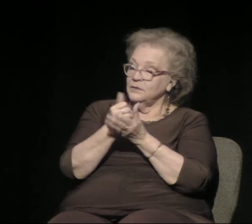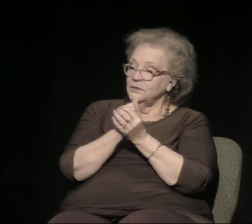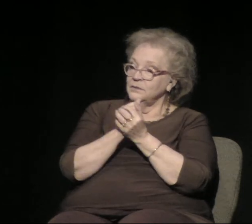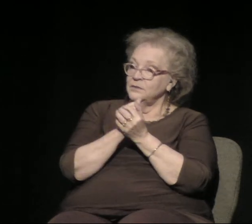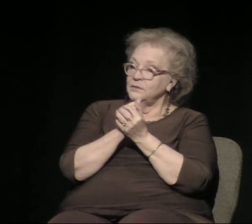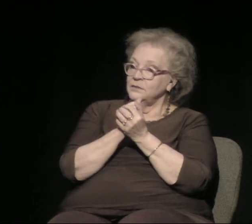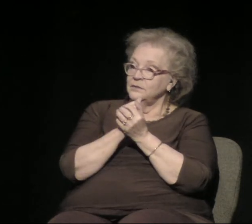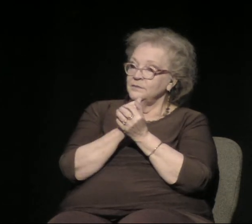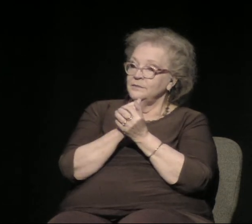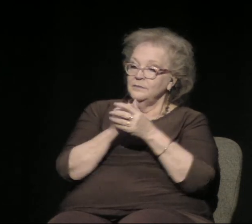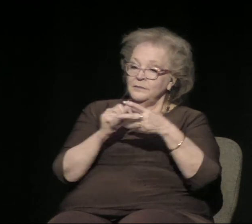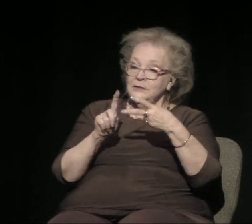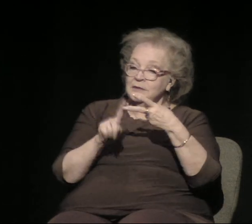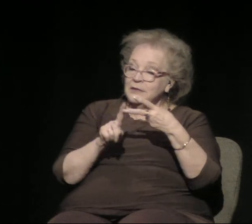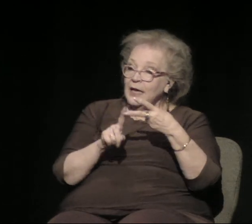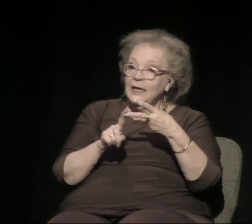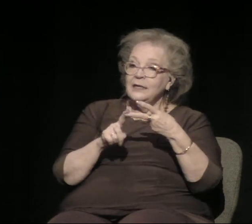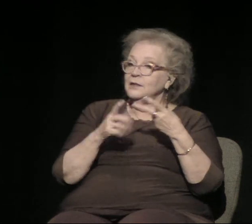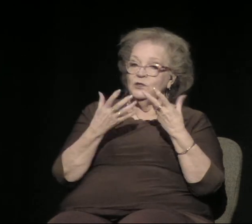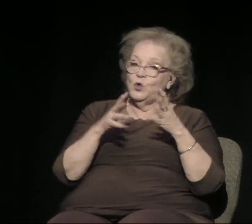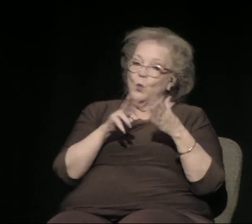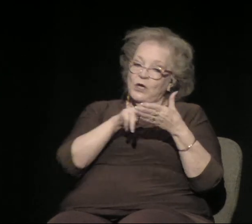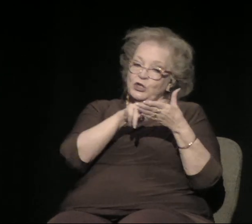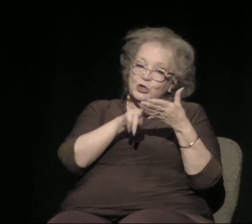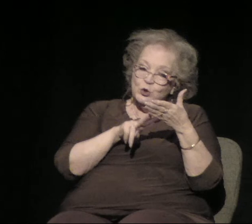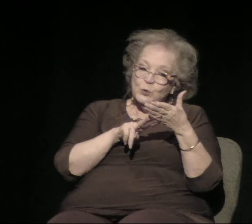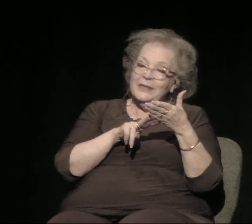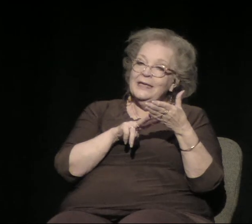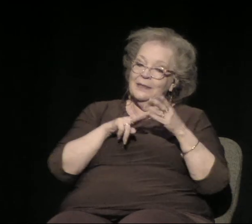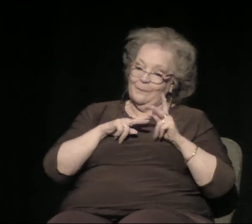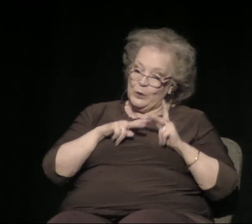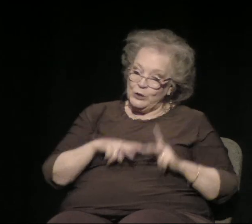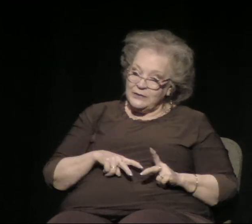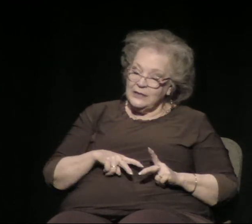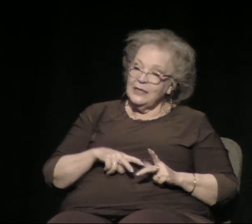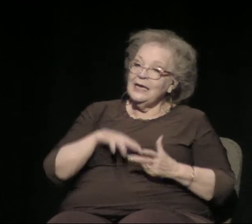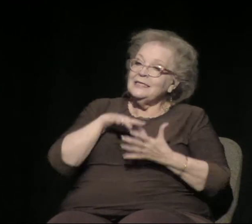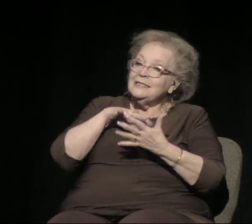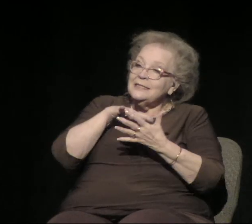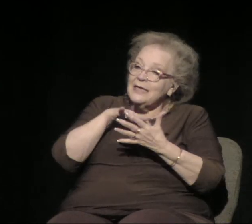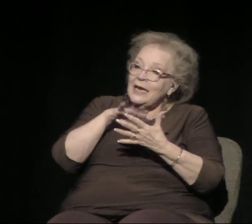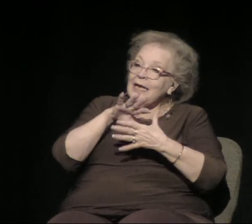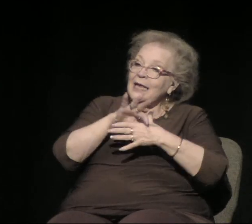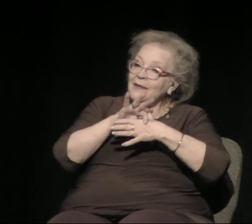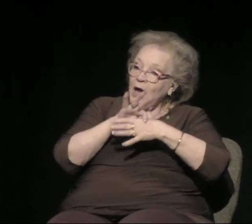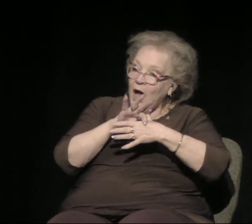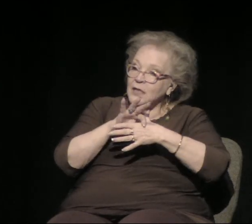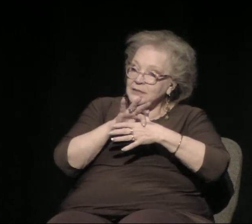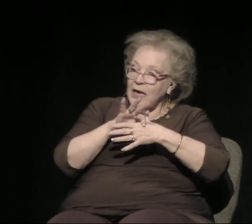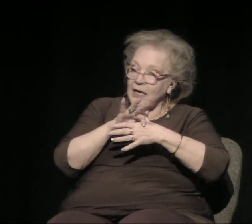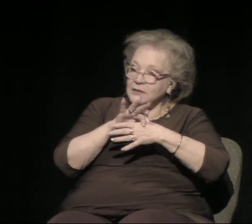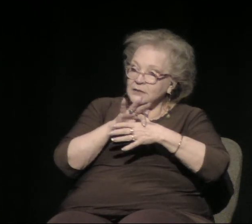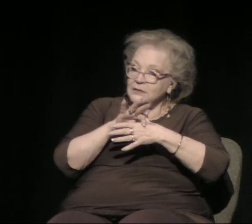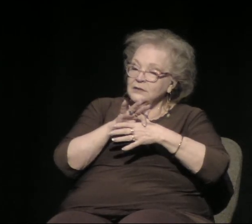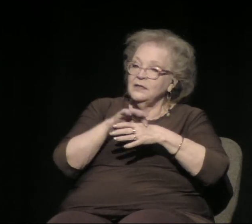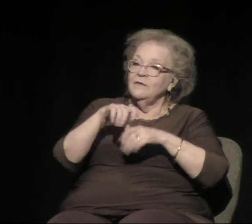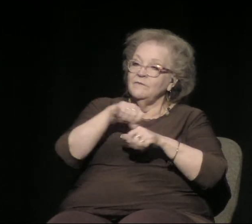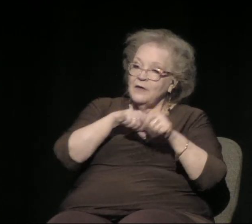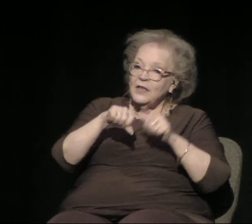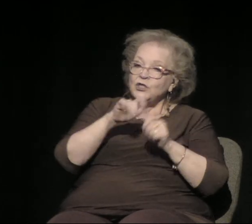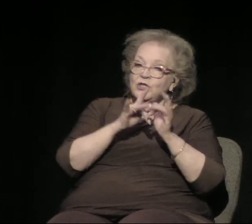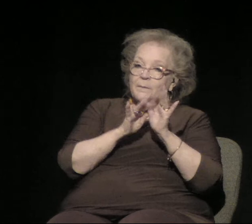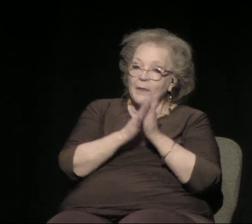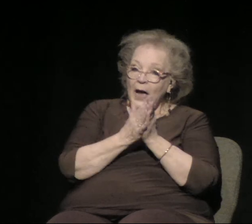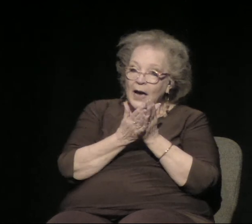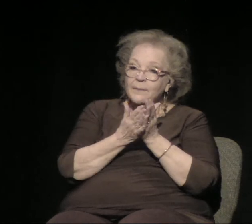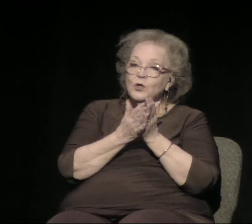Secondly, we don't want to just read the Bible personally. We want to study it in the context of community. So Fellowship Bible Church is a